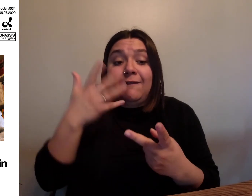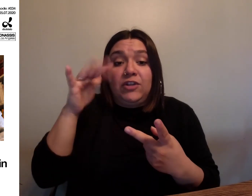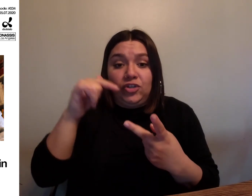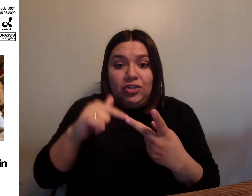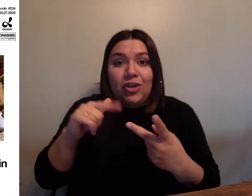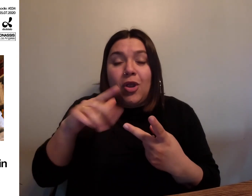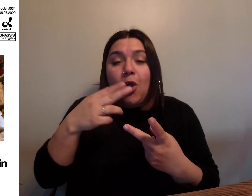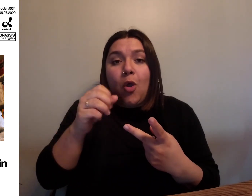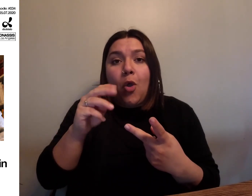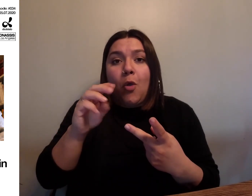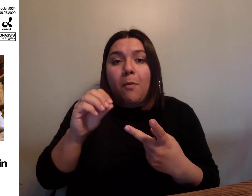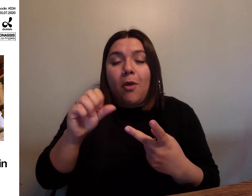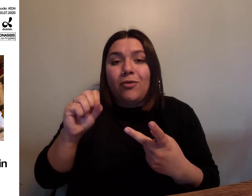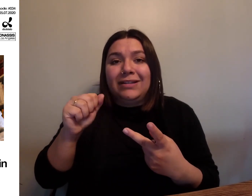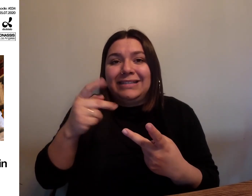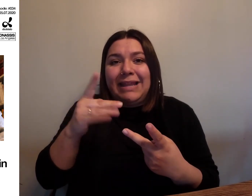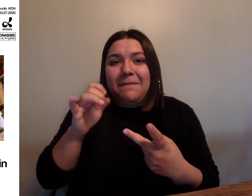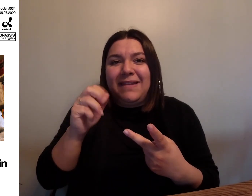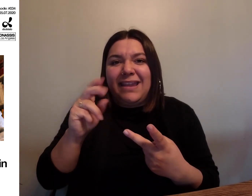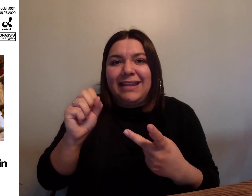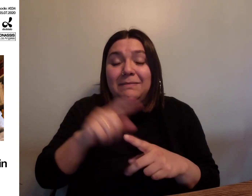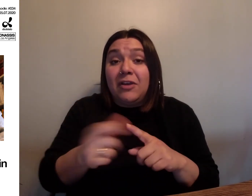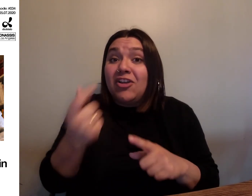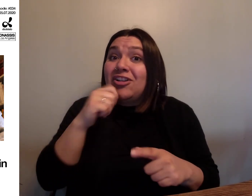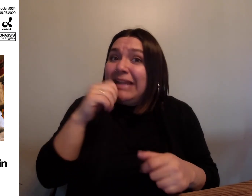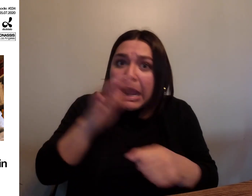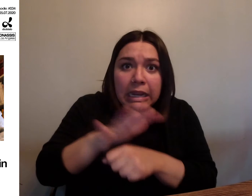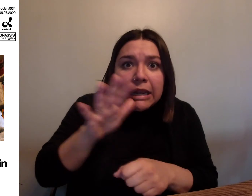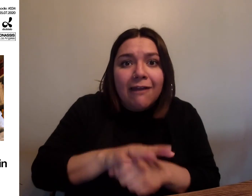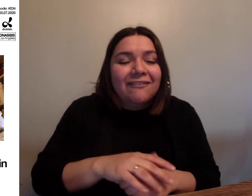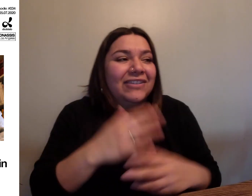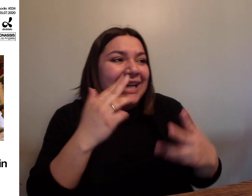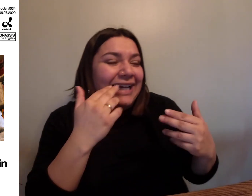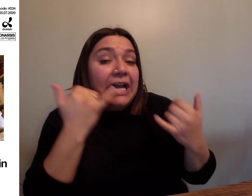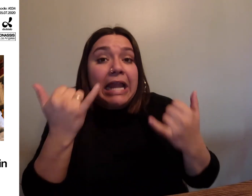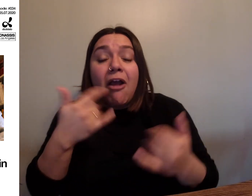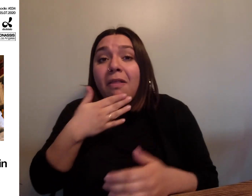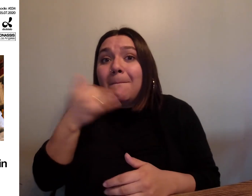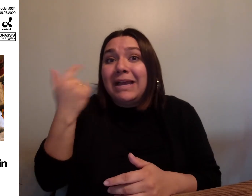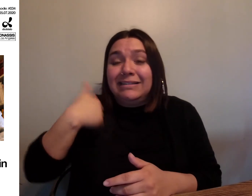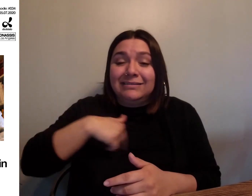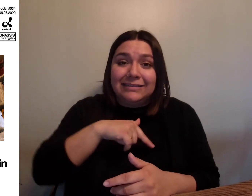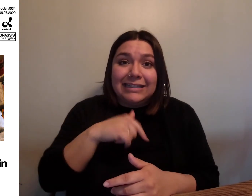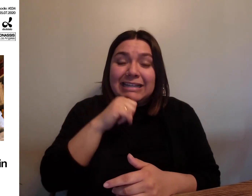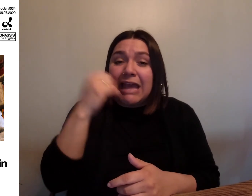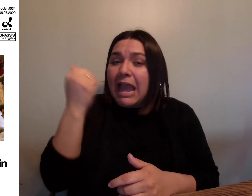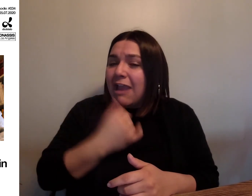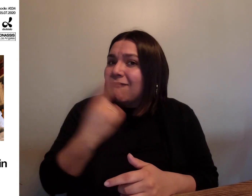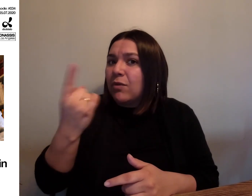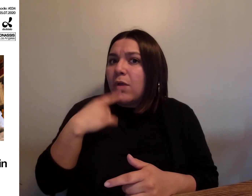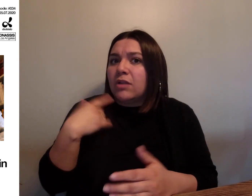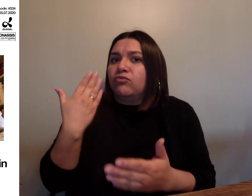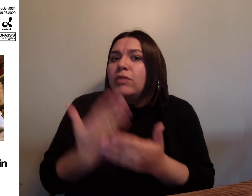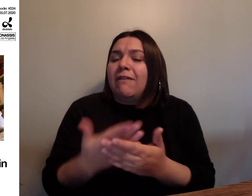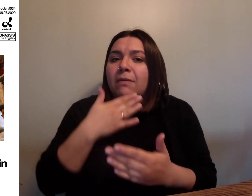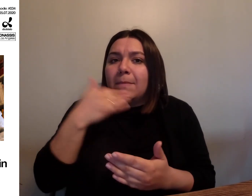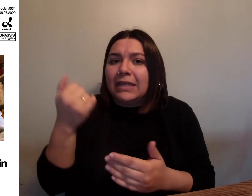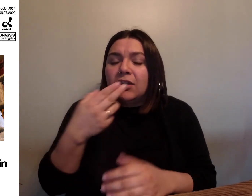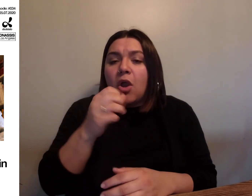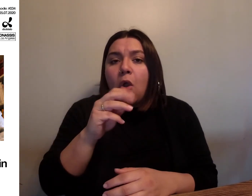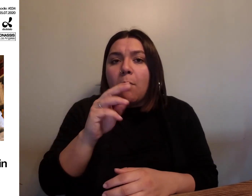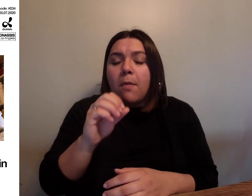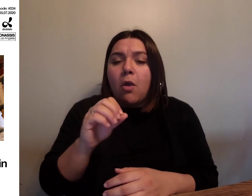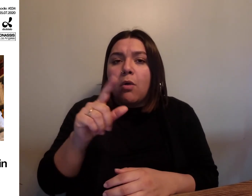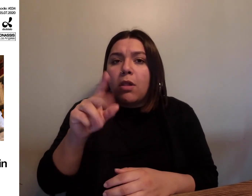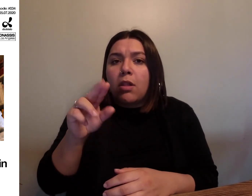not enough. Then comes the best in us, and not everybody has reached it. It's Homo